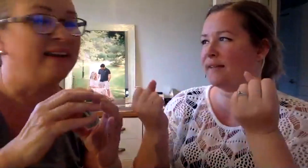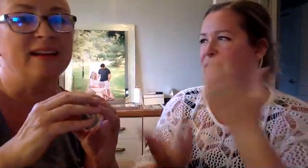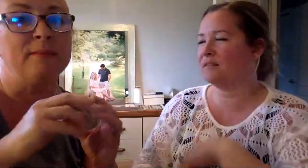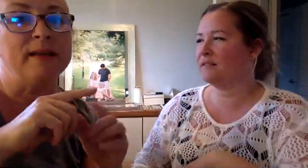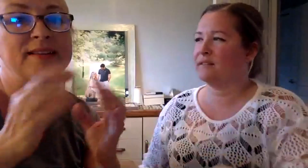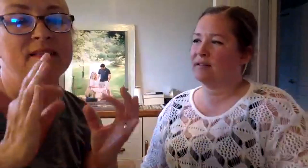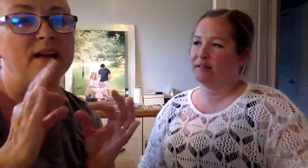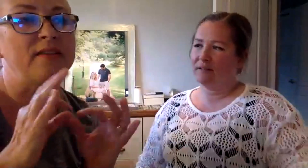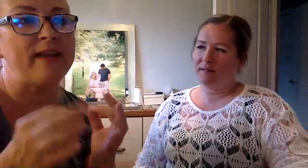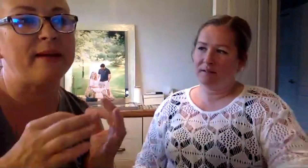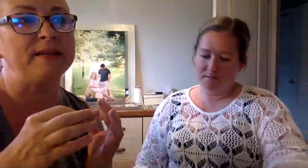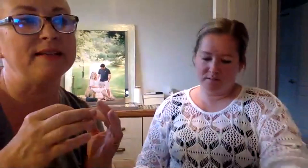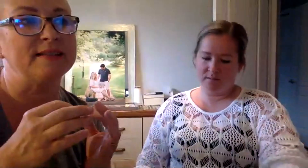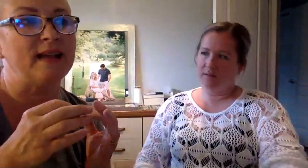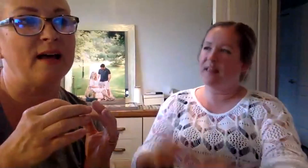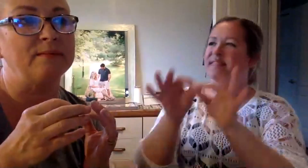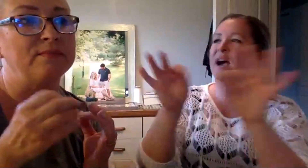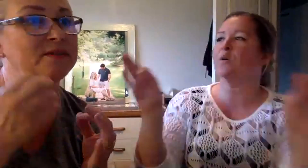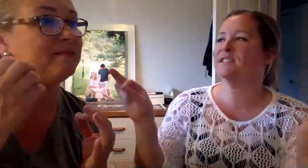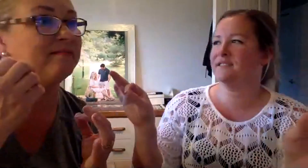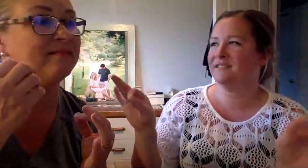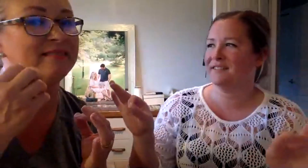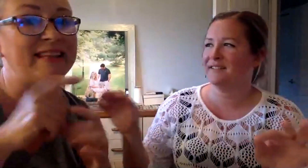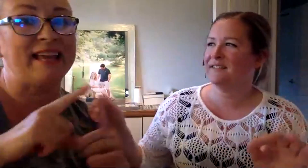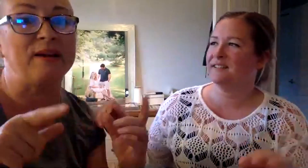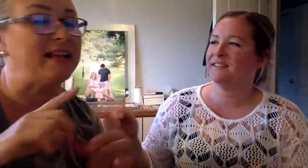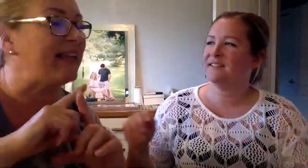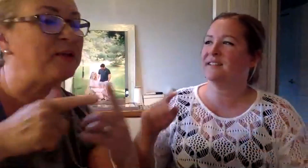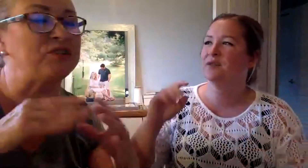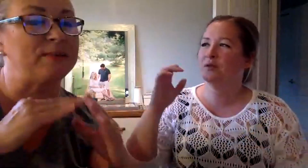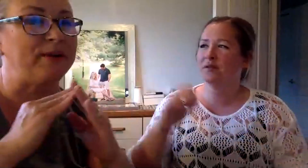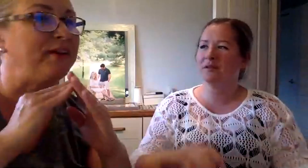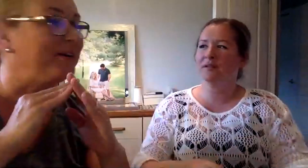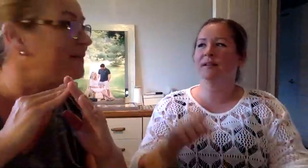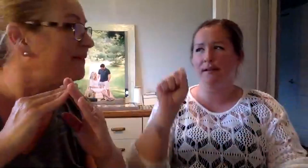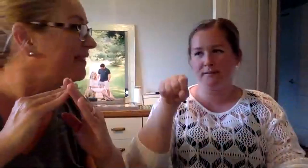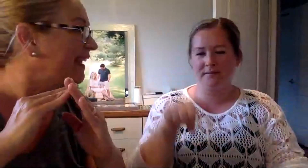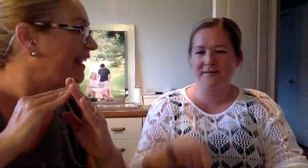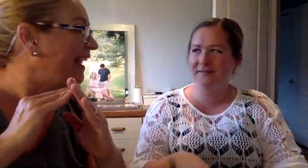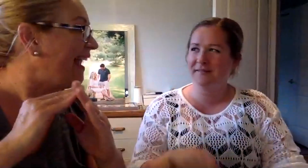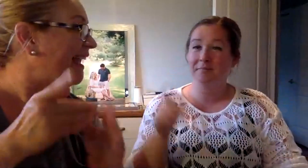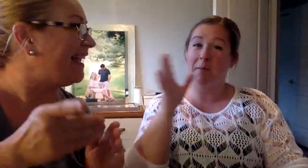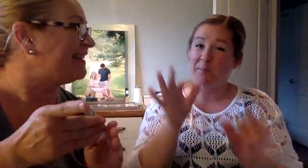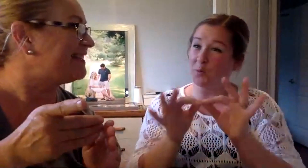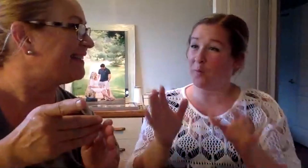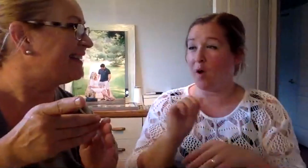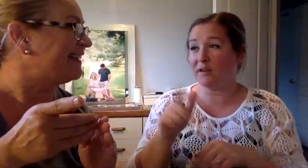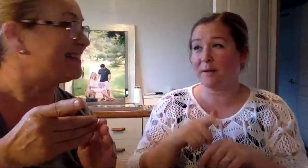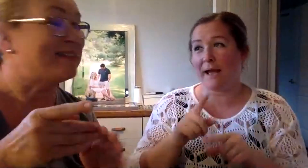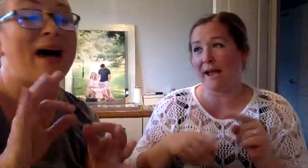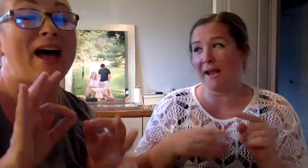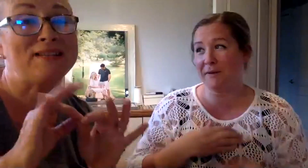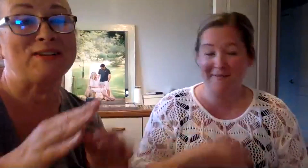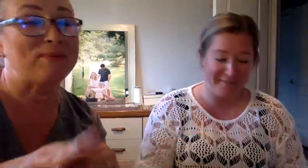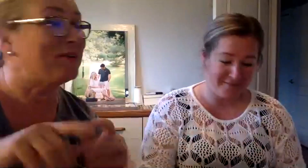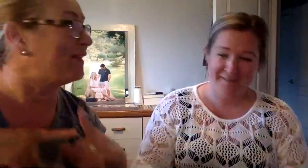communicate. Because a lot of the families, the language is a barrier. And so